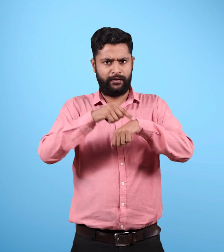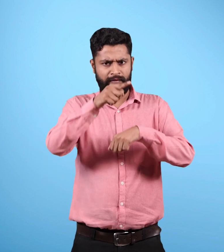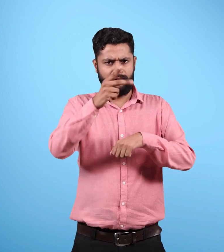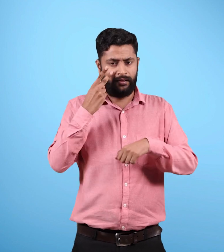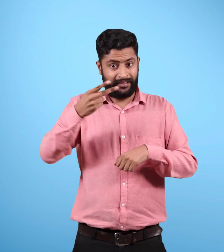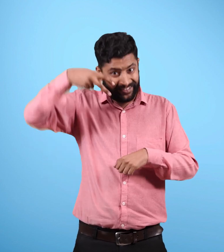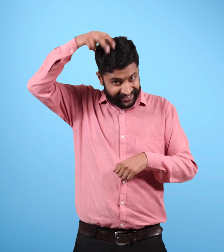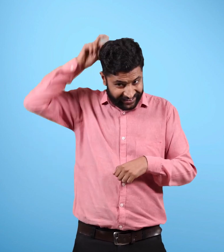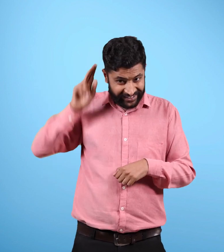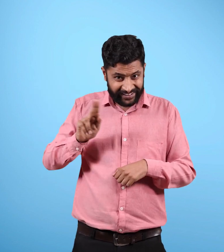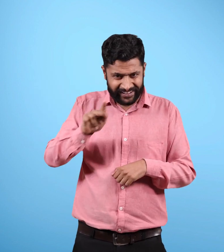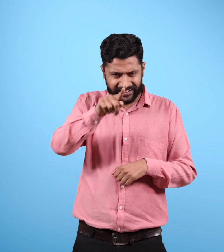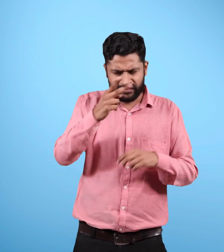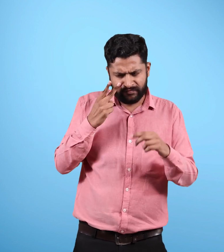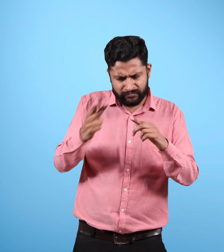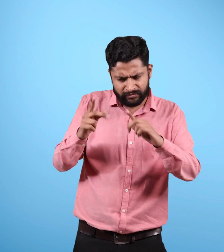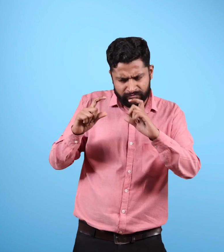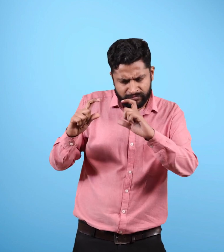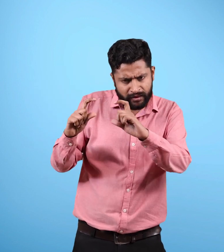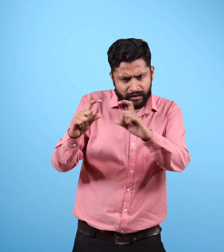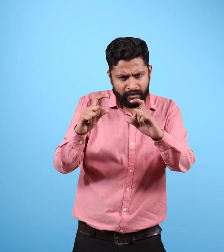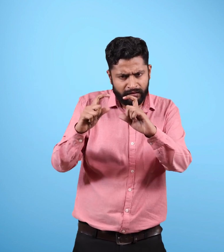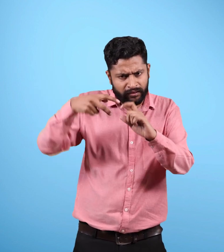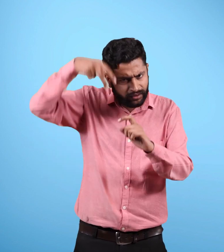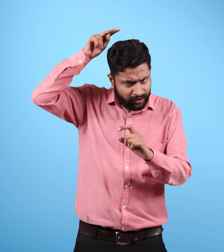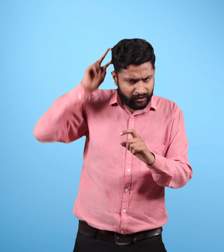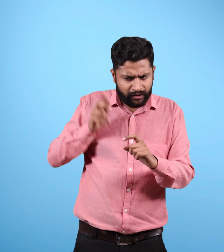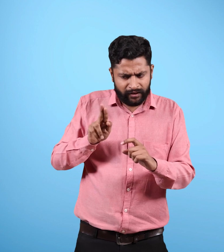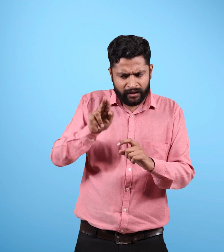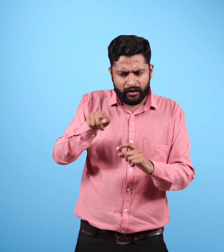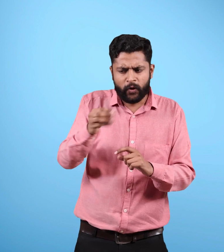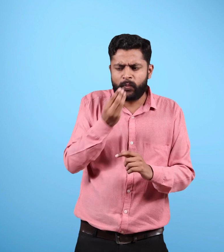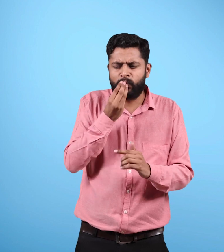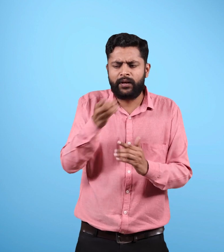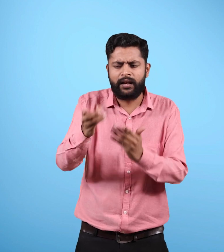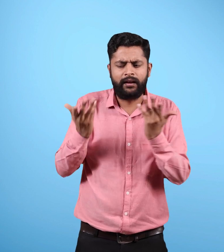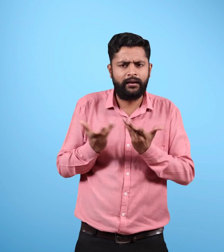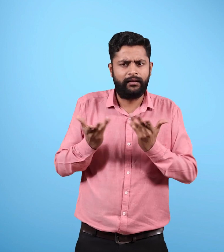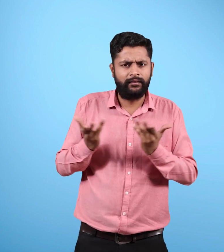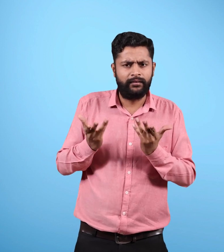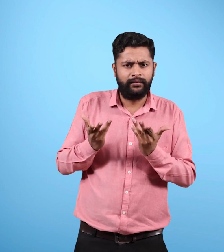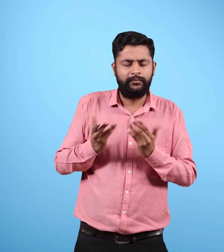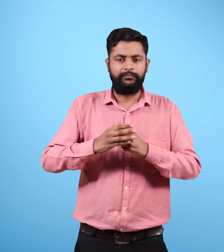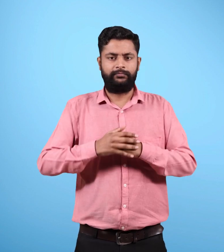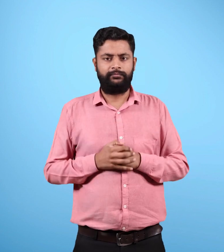Next time, whenever you see it, observe carefully and find out what it takes for